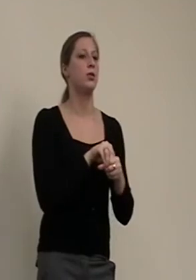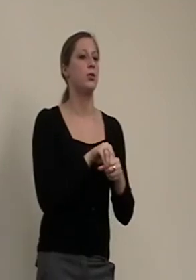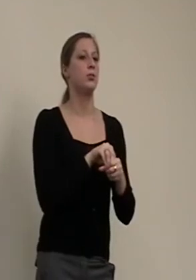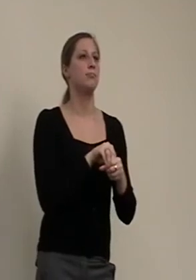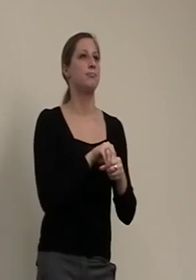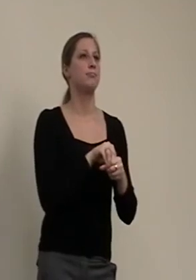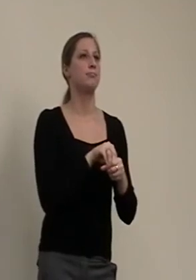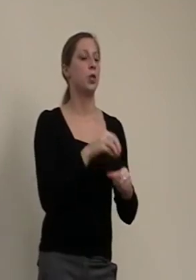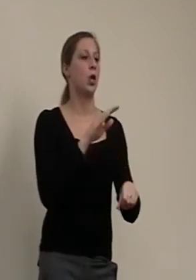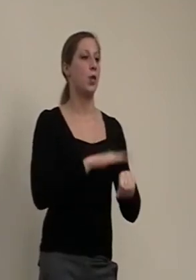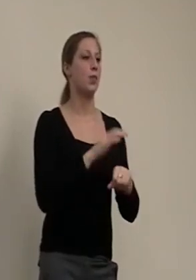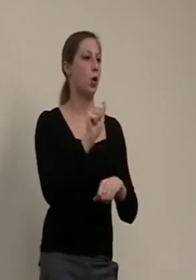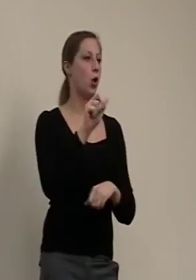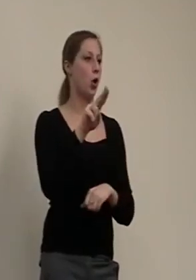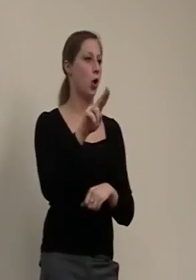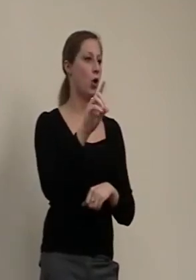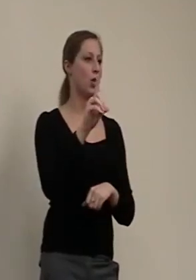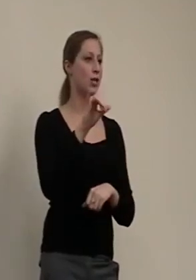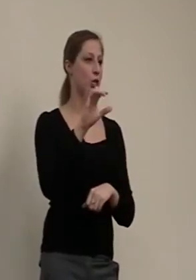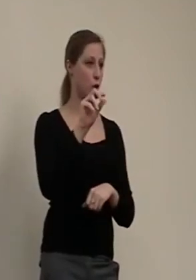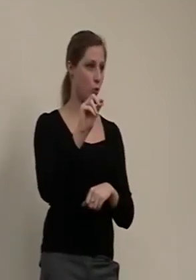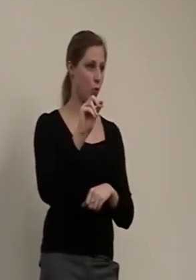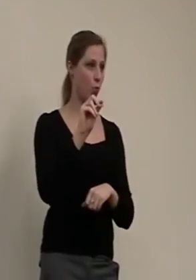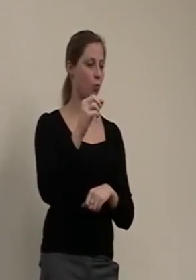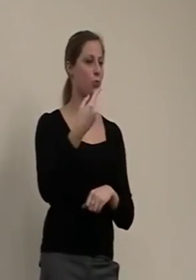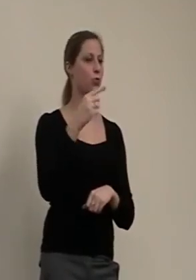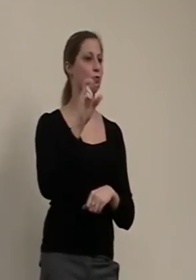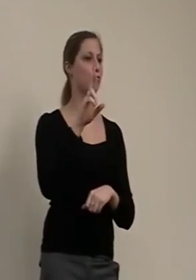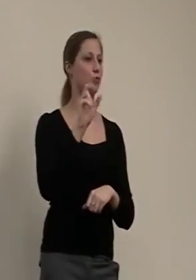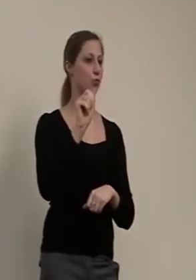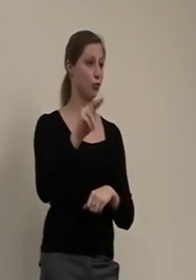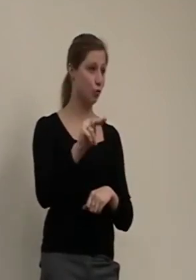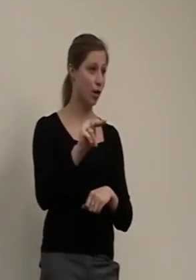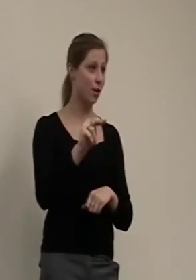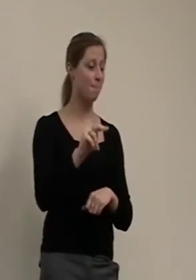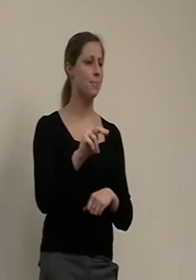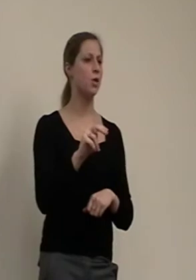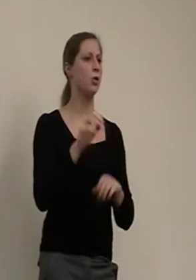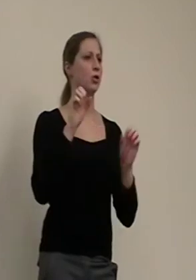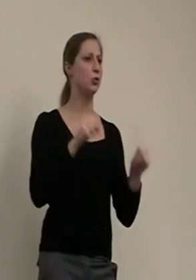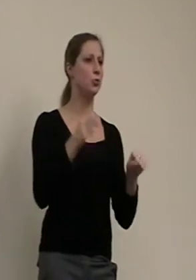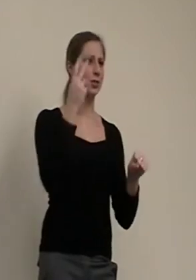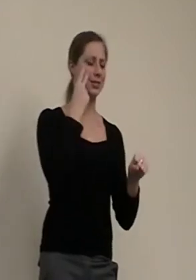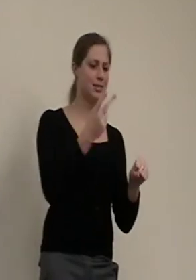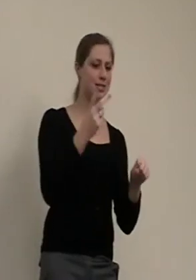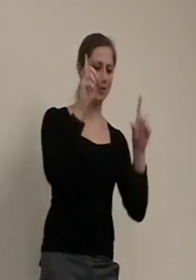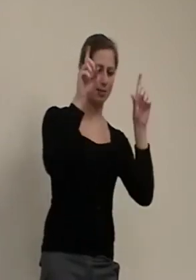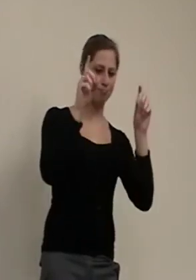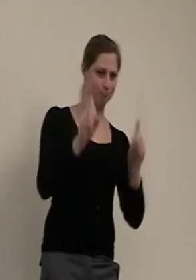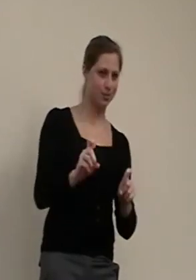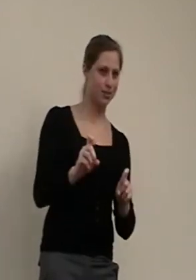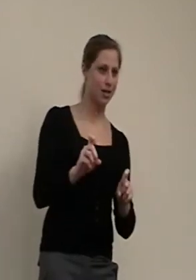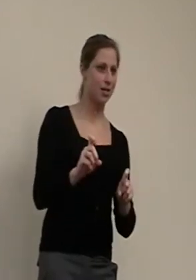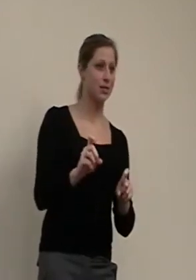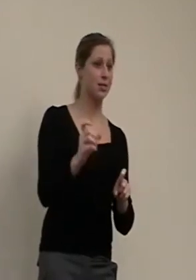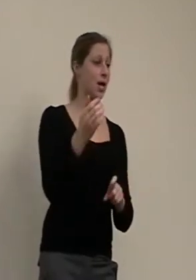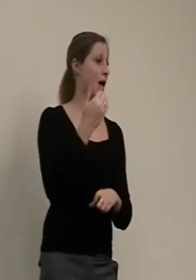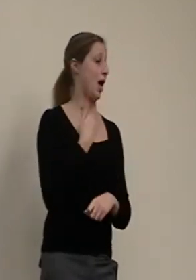need to have this investigated. Some people say, you know what, I've worn a hearing aid for years and years and years, but has anybody ever done an MRI to see if there's